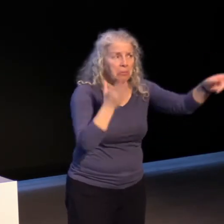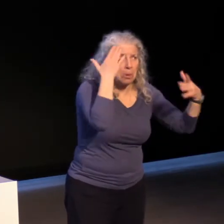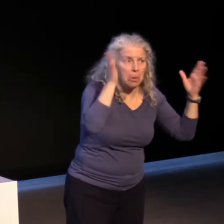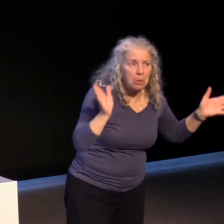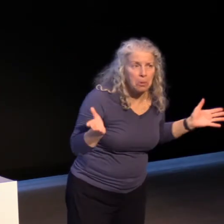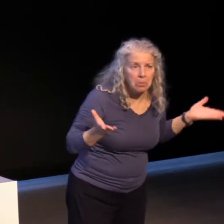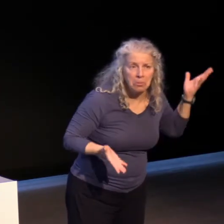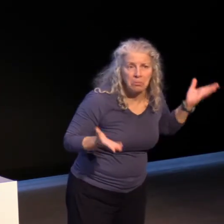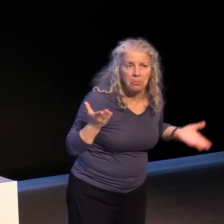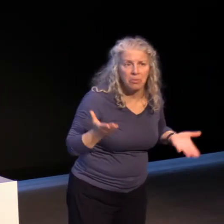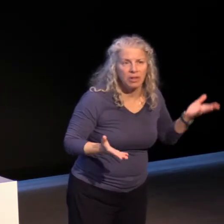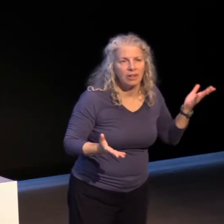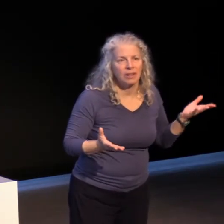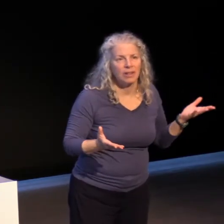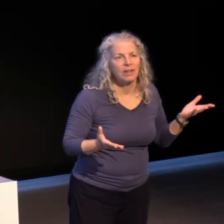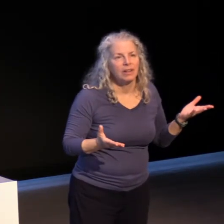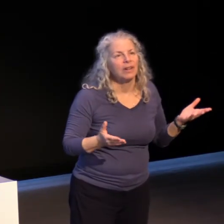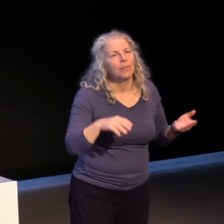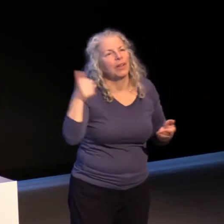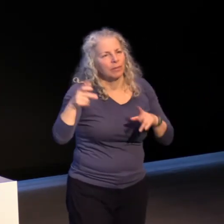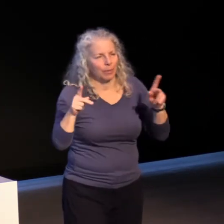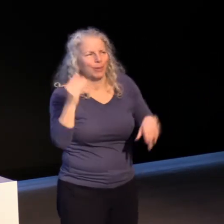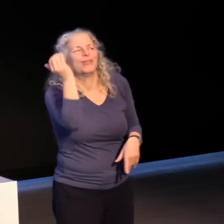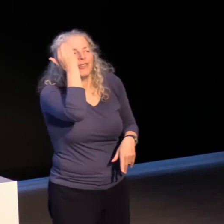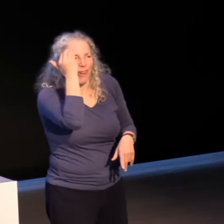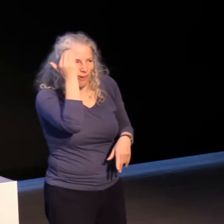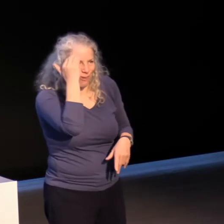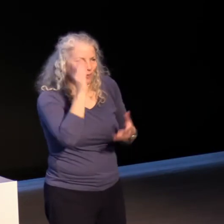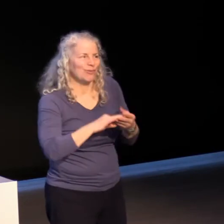but all too familiar to others.